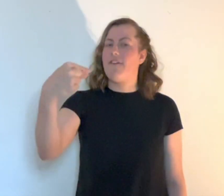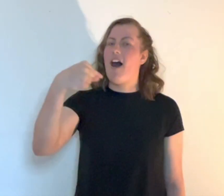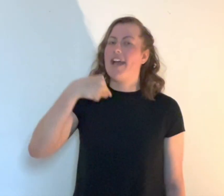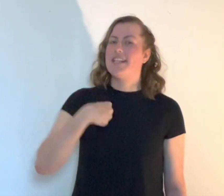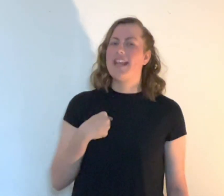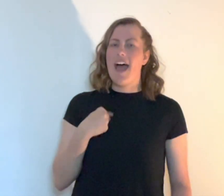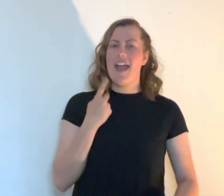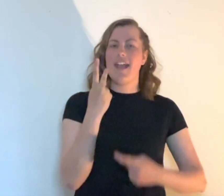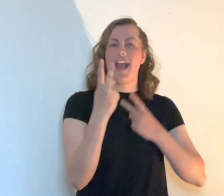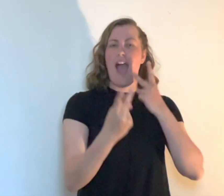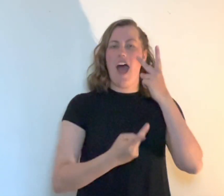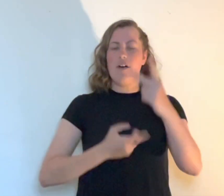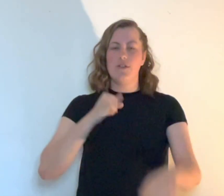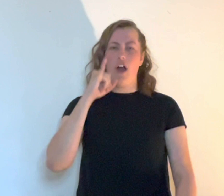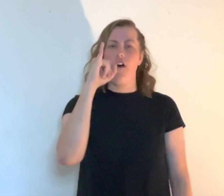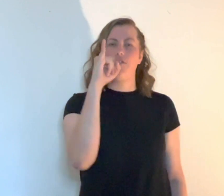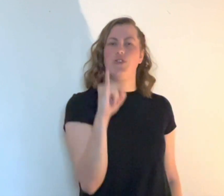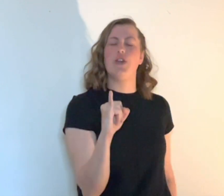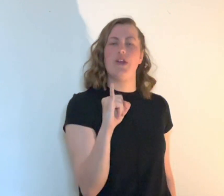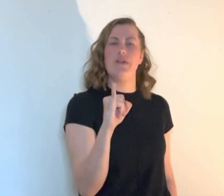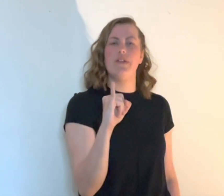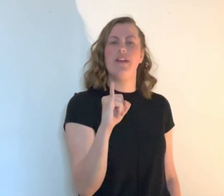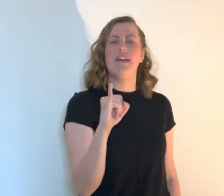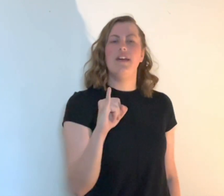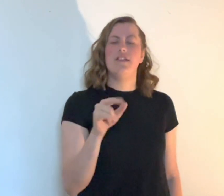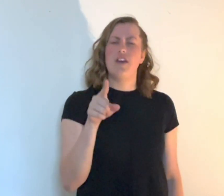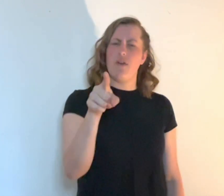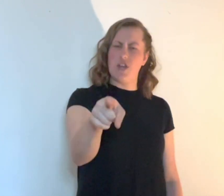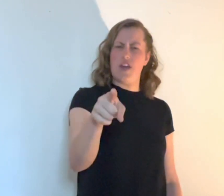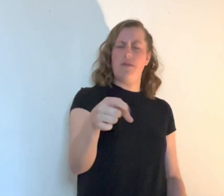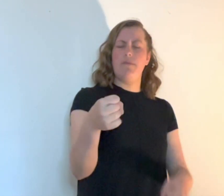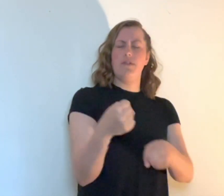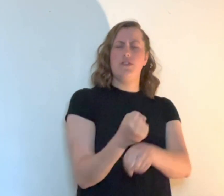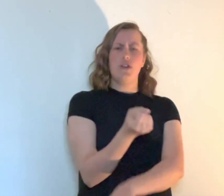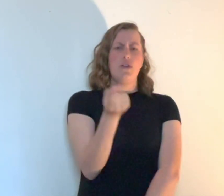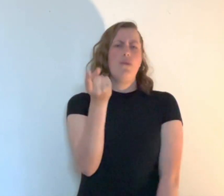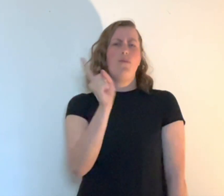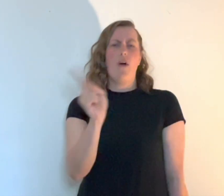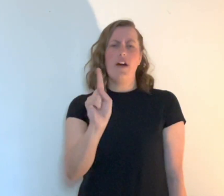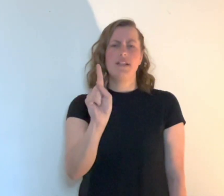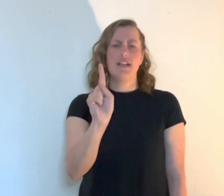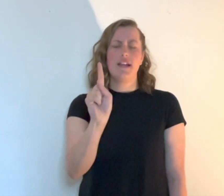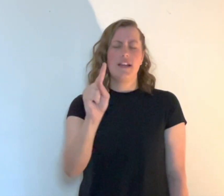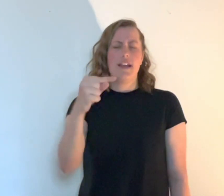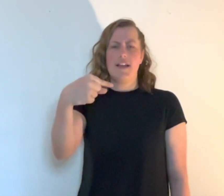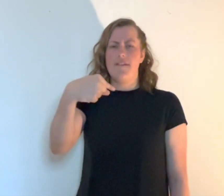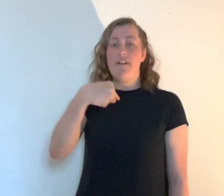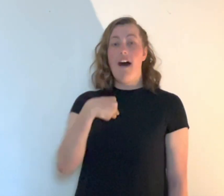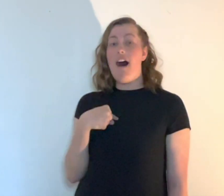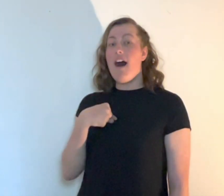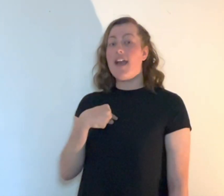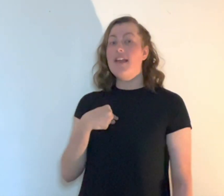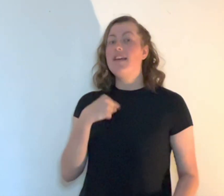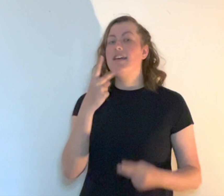I sang out of tune? So you do what if I sang